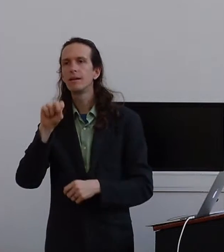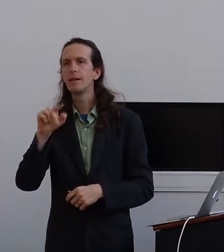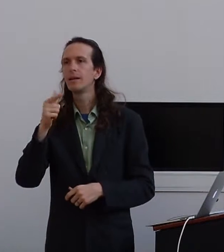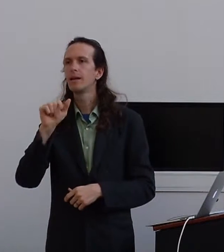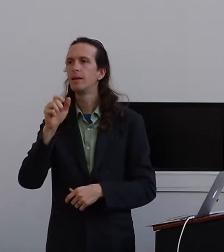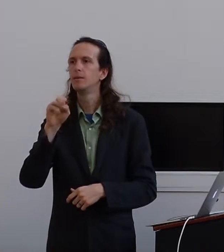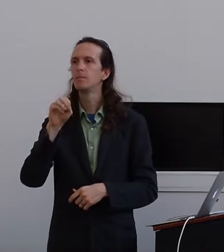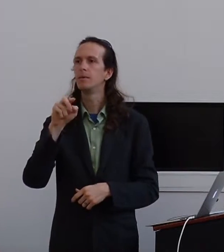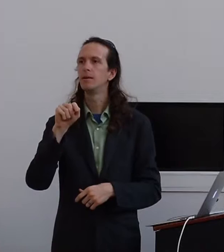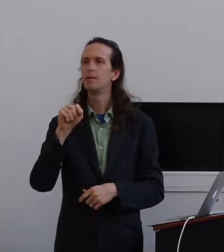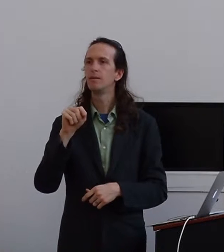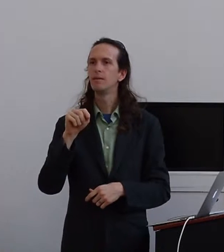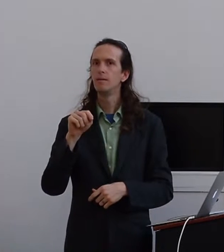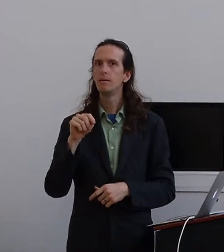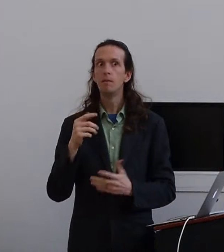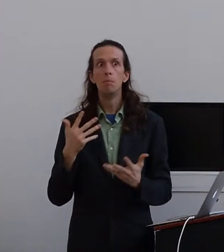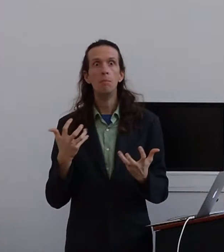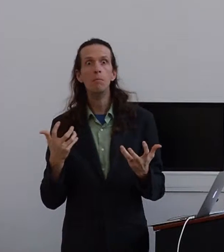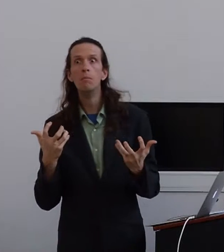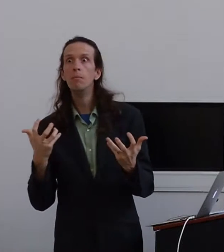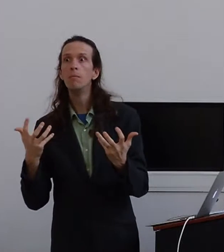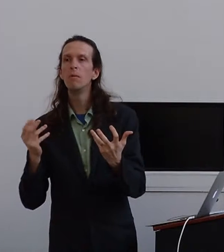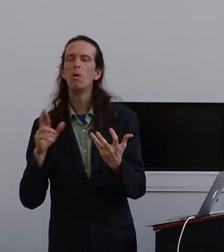emotional states and level of engagement.